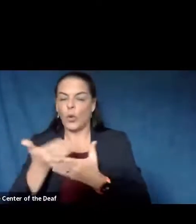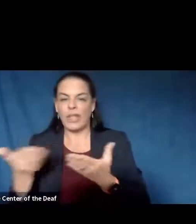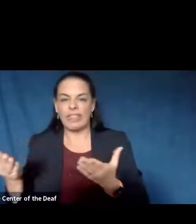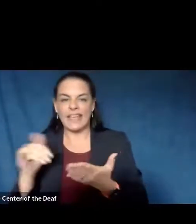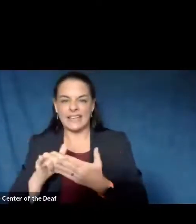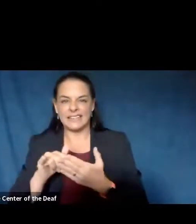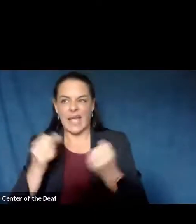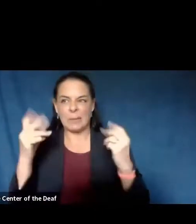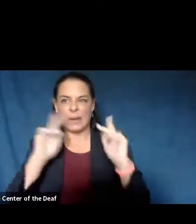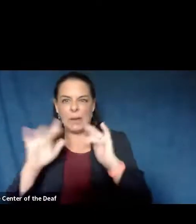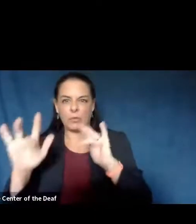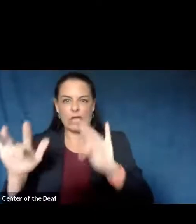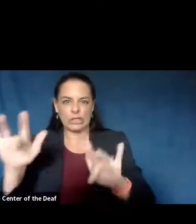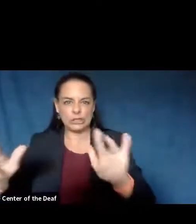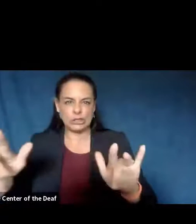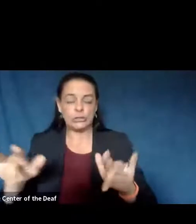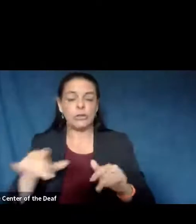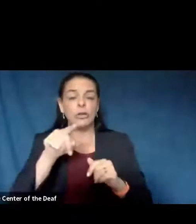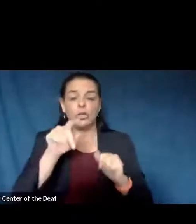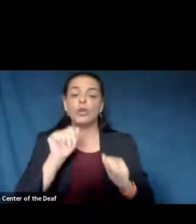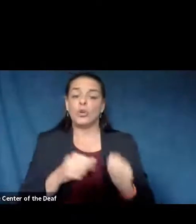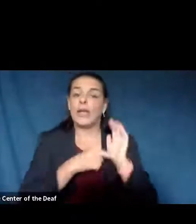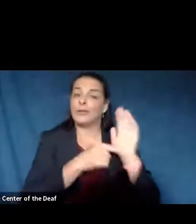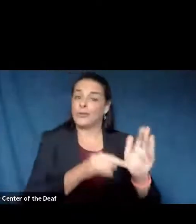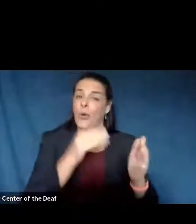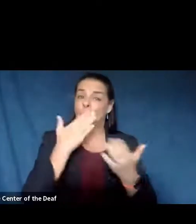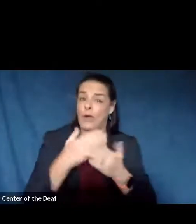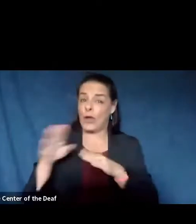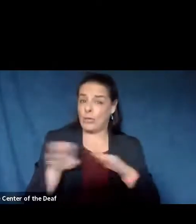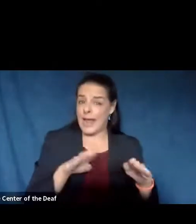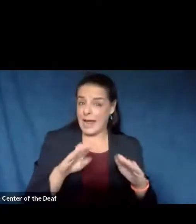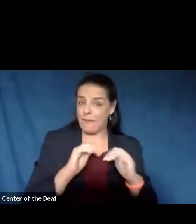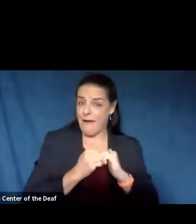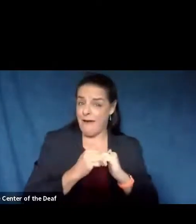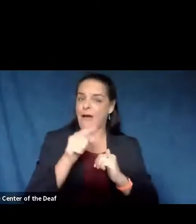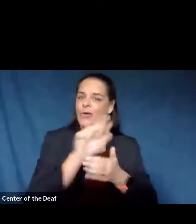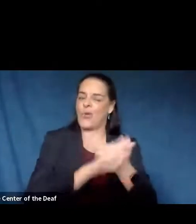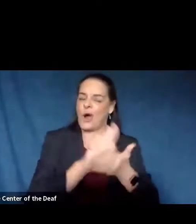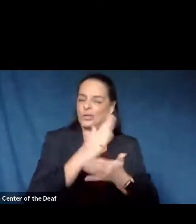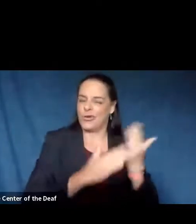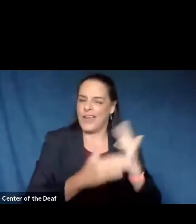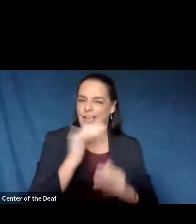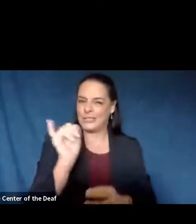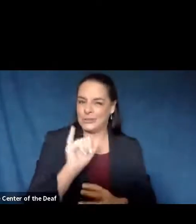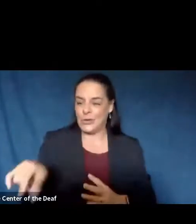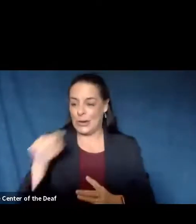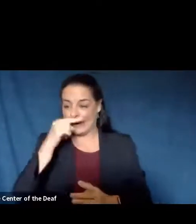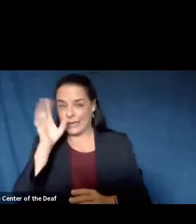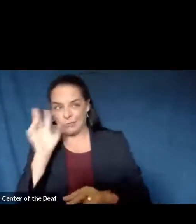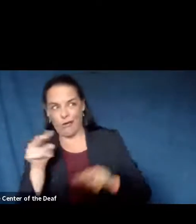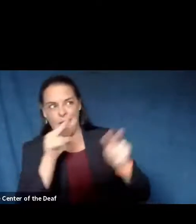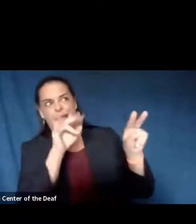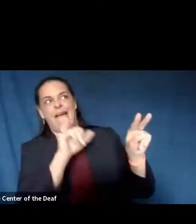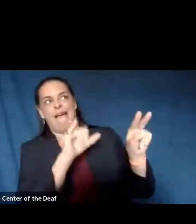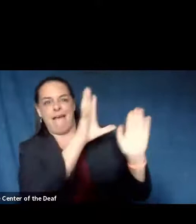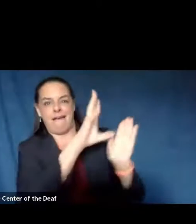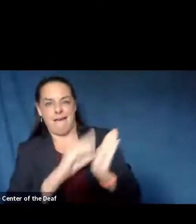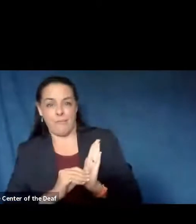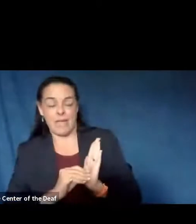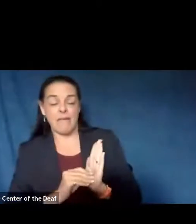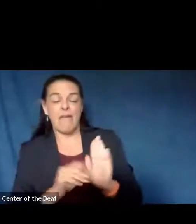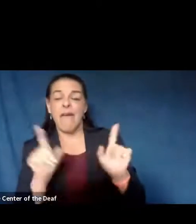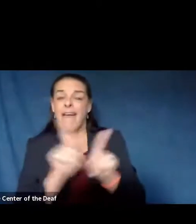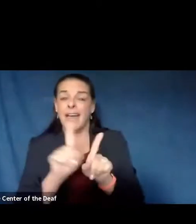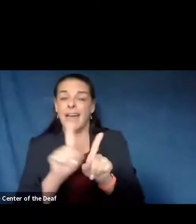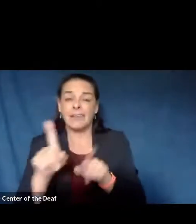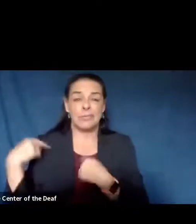touched items. And you can model this good behavior for your kids by washing your hands too. And as always, if you aren't feeling well or if